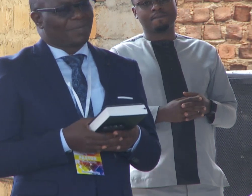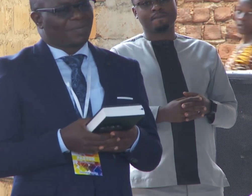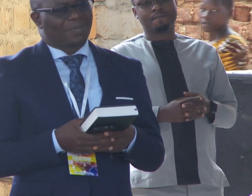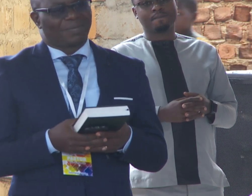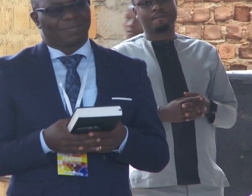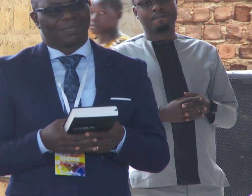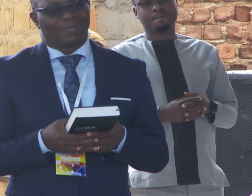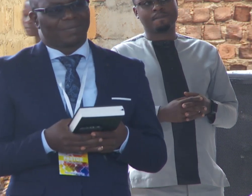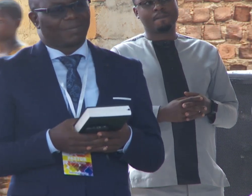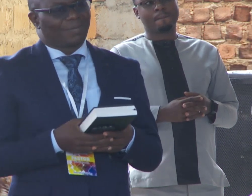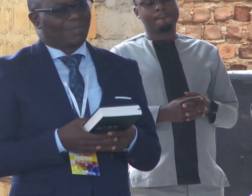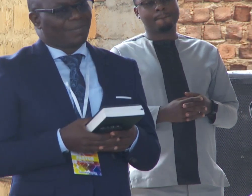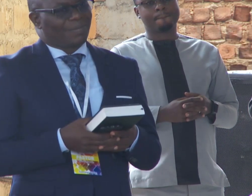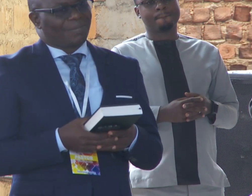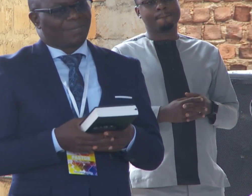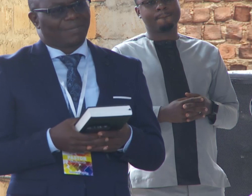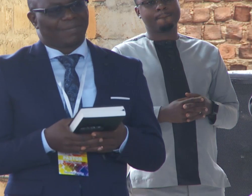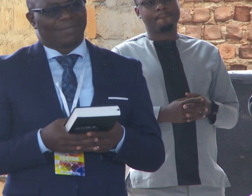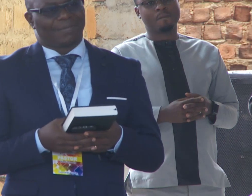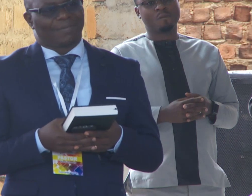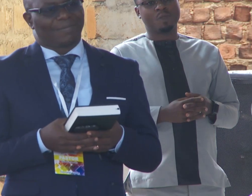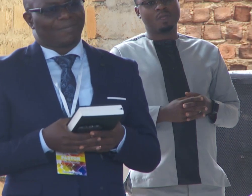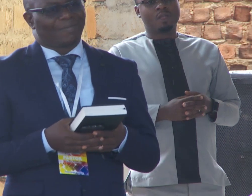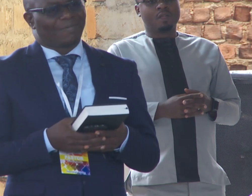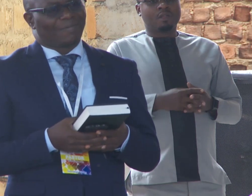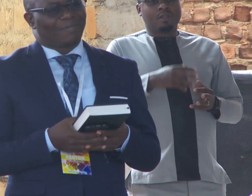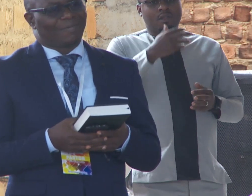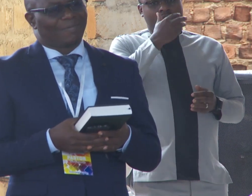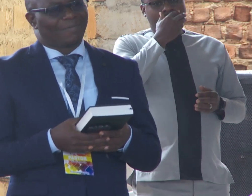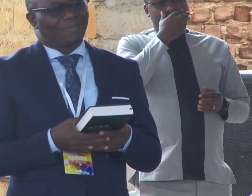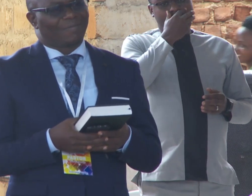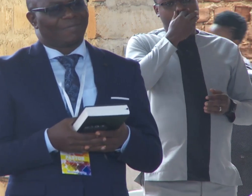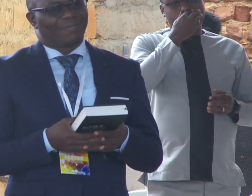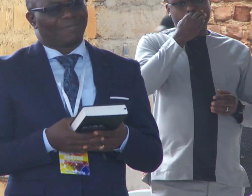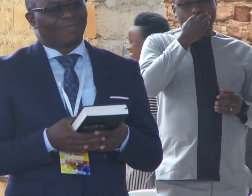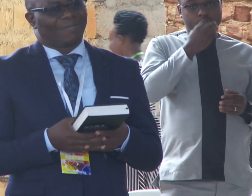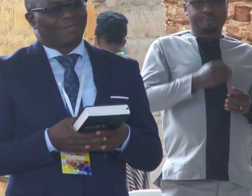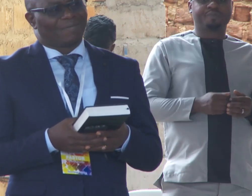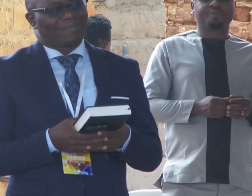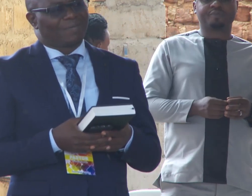really joyful about the entire team of pastors that we have.